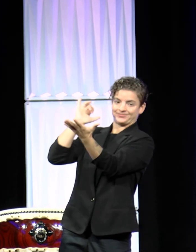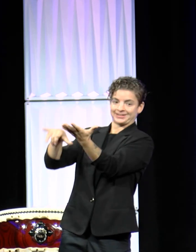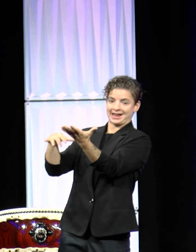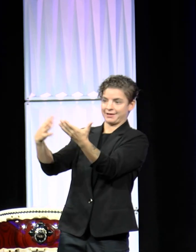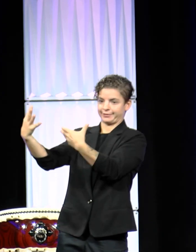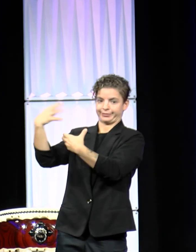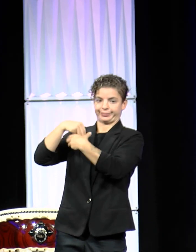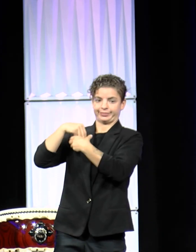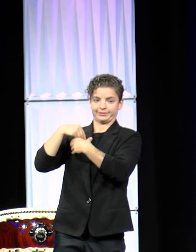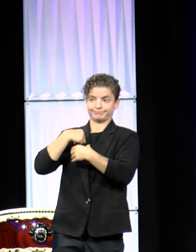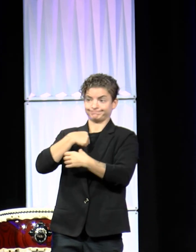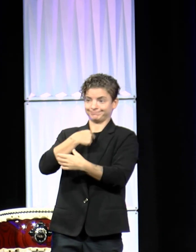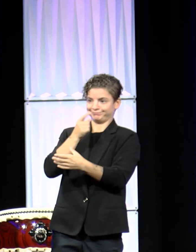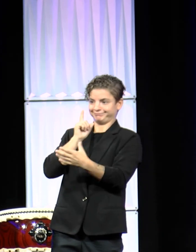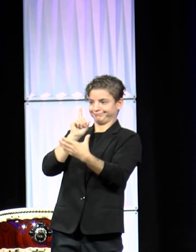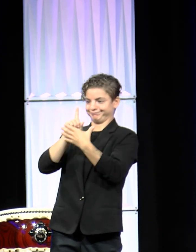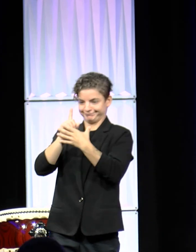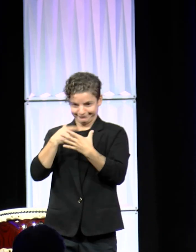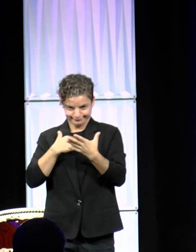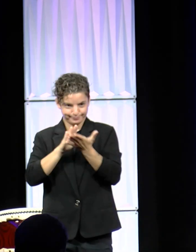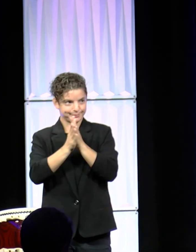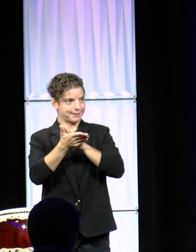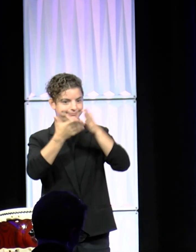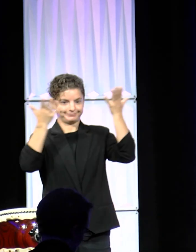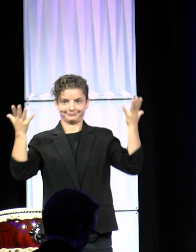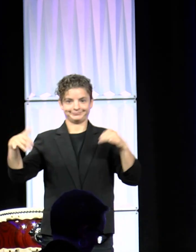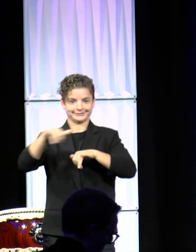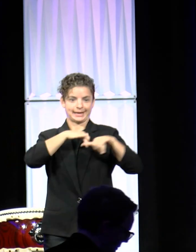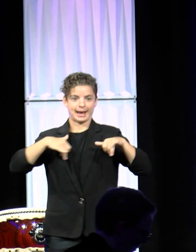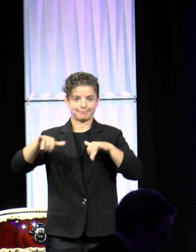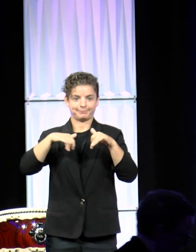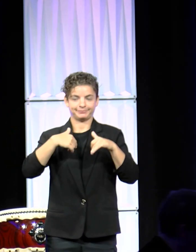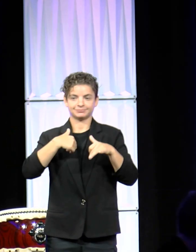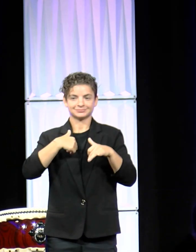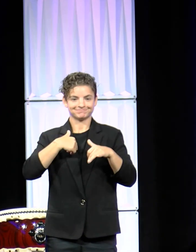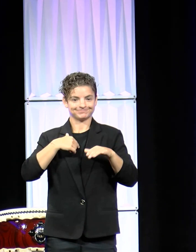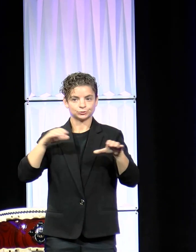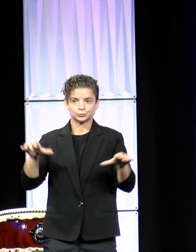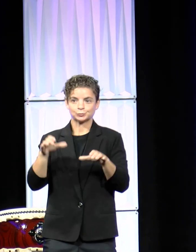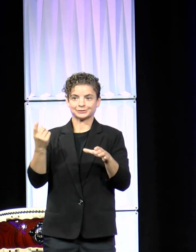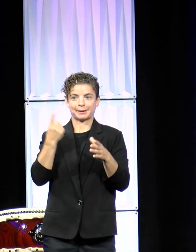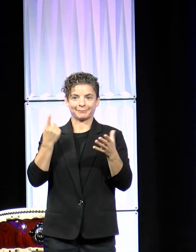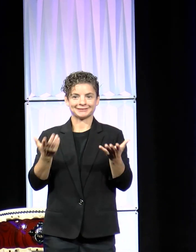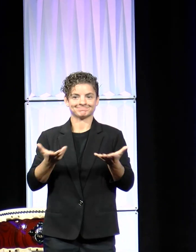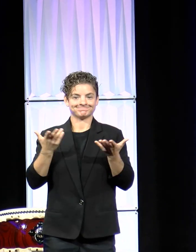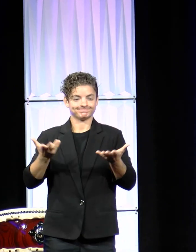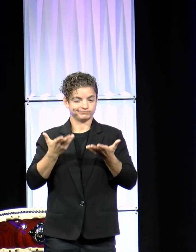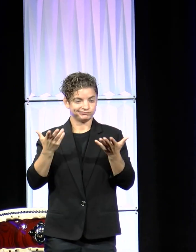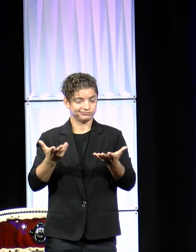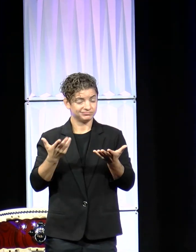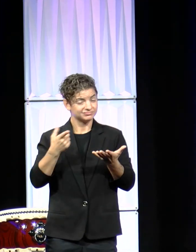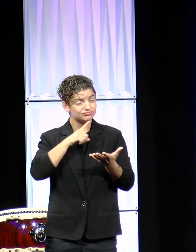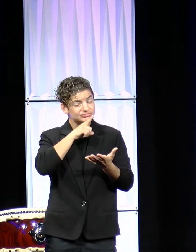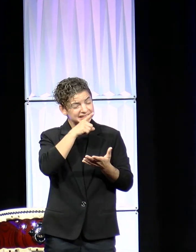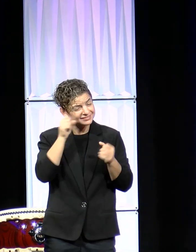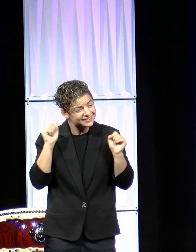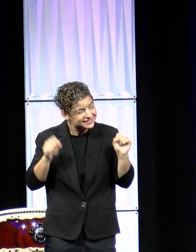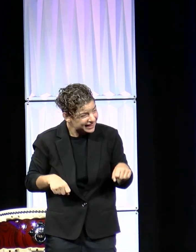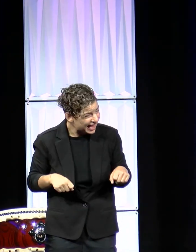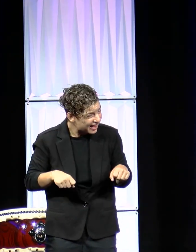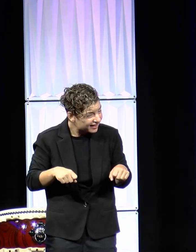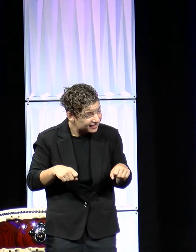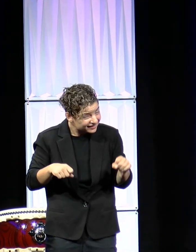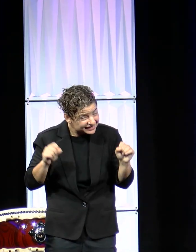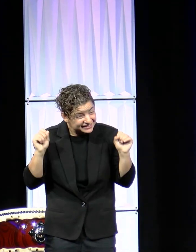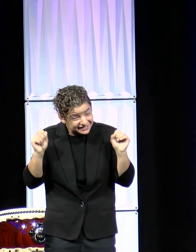What can you do? One, this is going to take direct action. So we're first starting interpersonally and seeing what